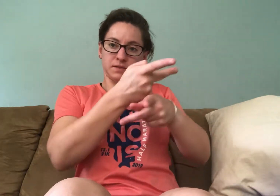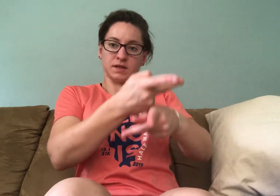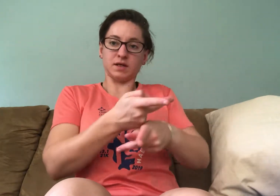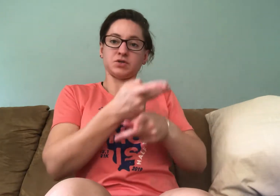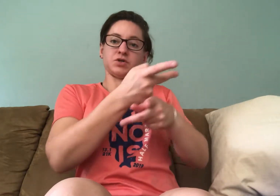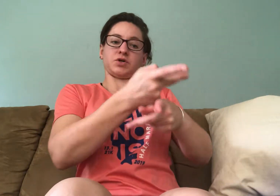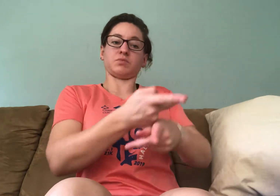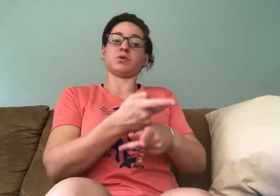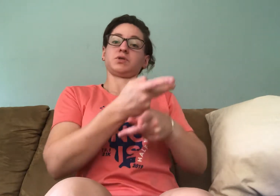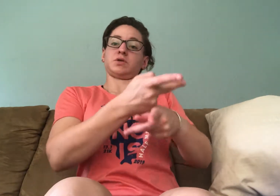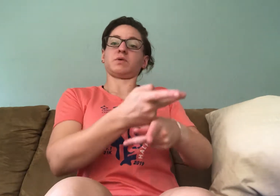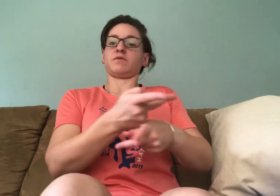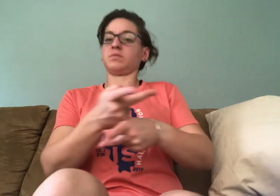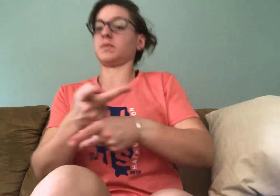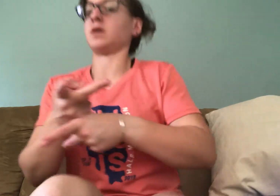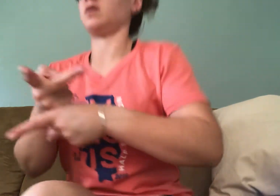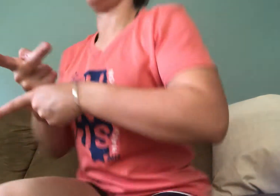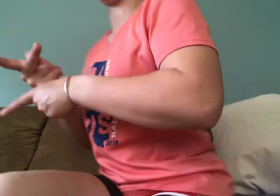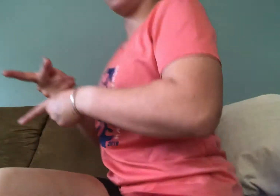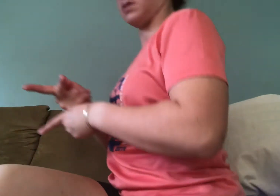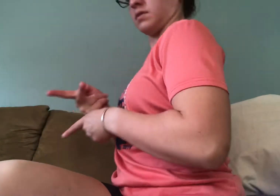in a circular motion away from your body.